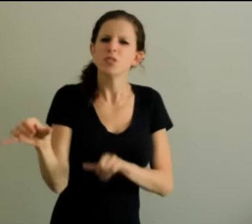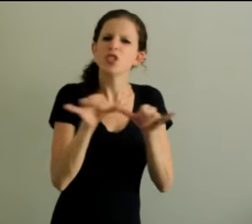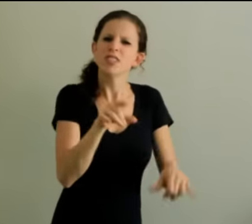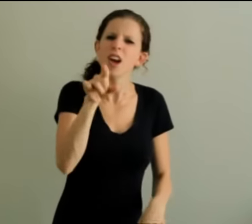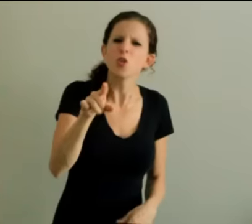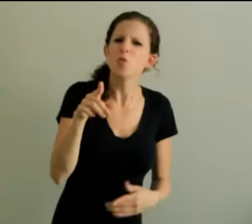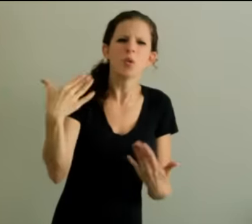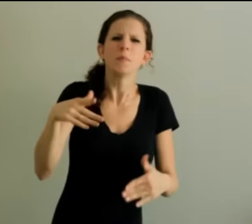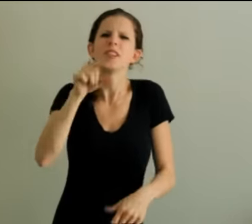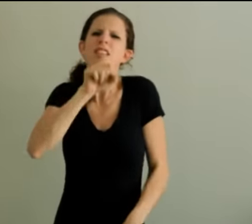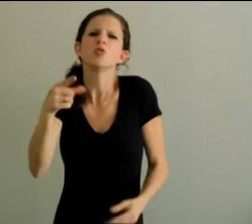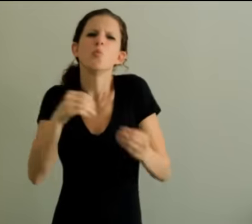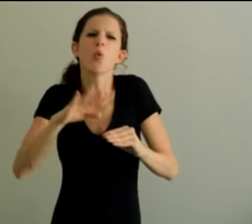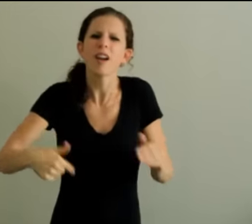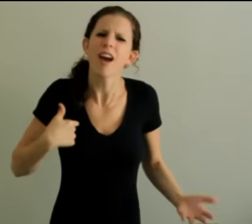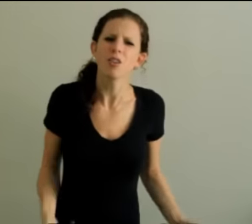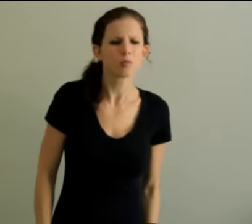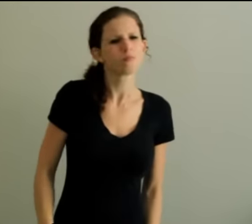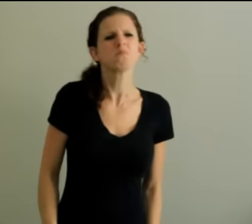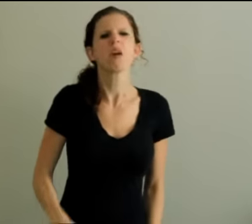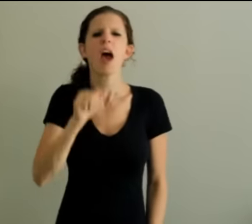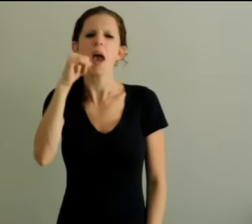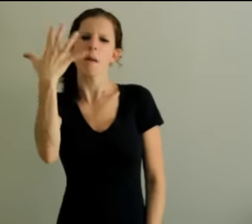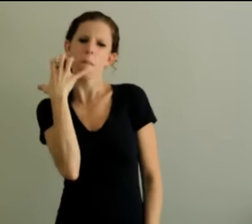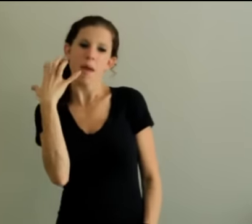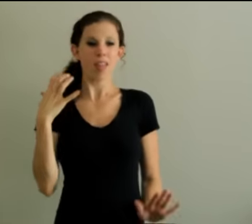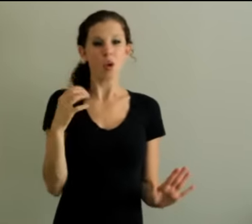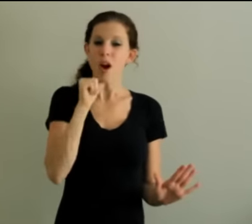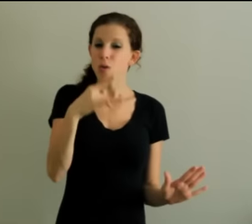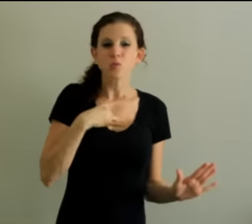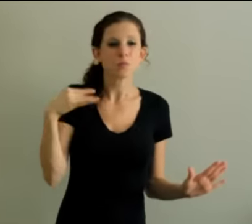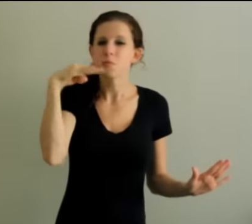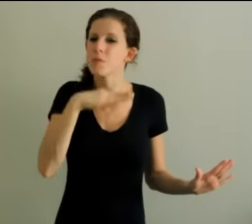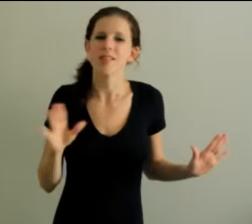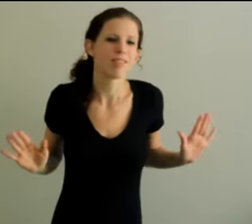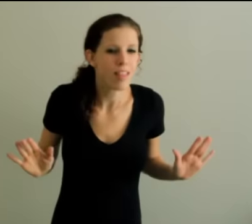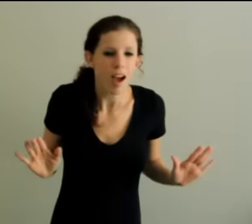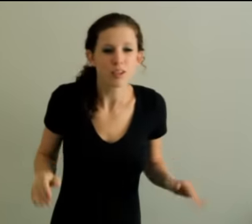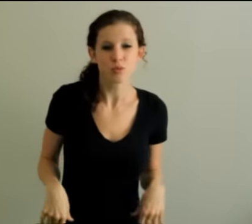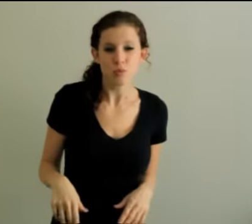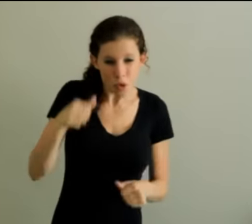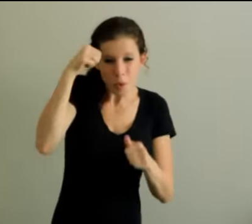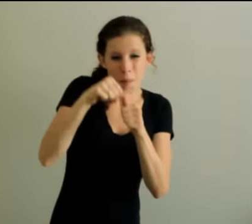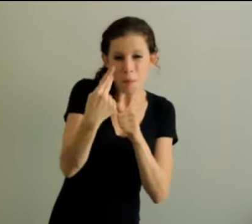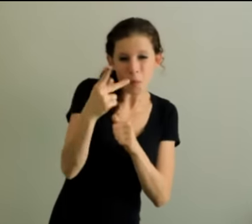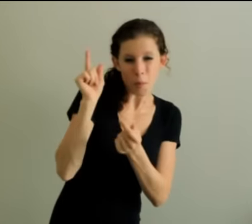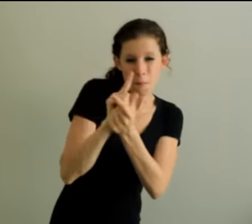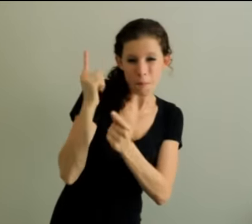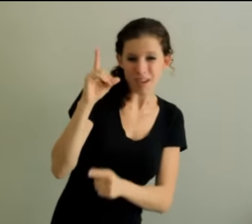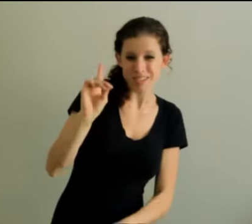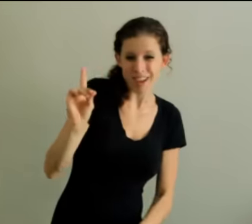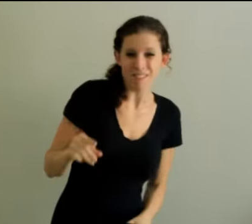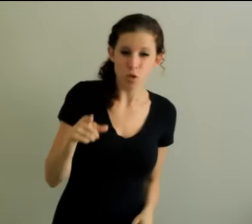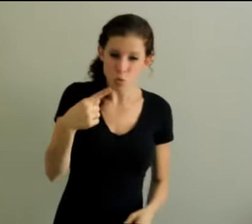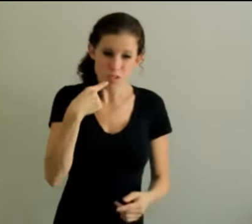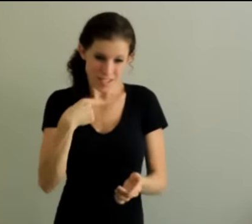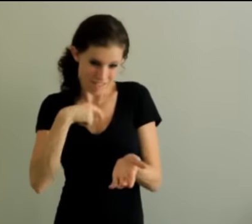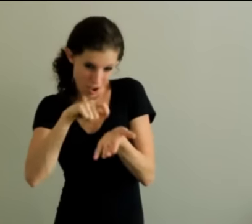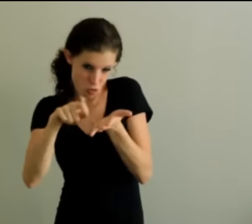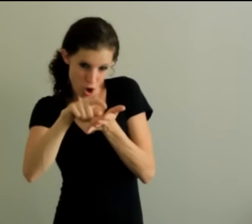wants to be just like you man He likes you more than I do I ain't that mad though I just don't like me and lied to Remember when we met in Denver You said